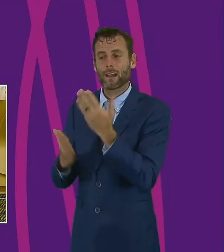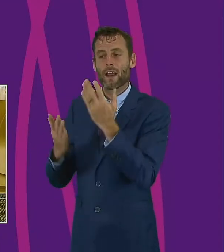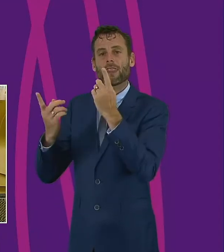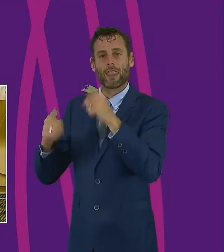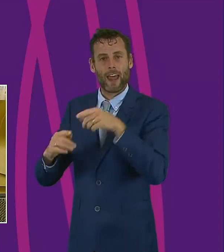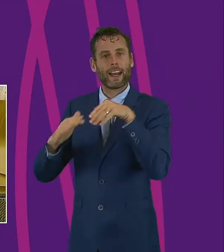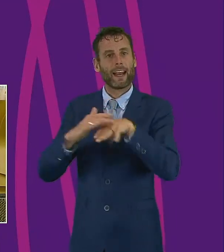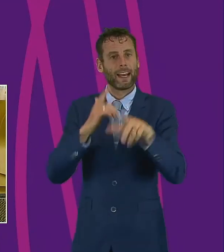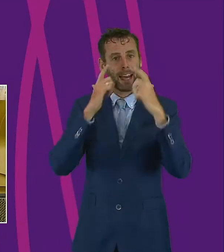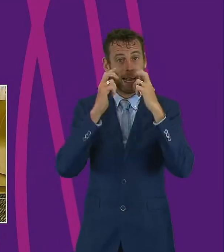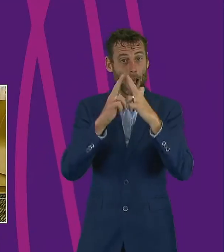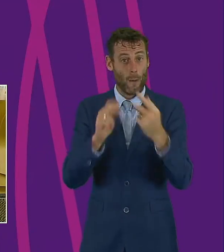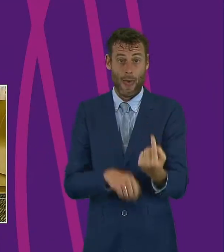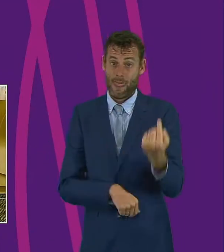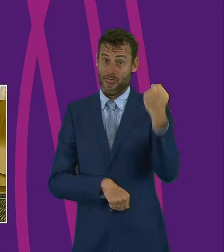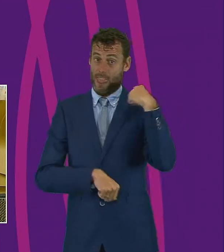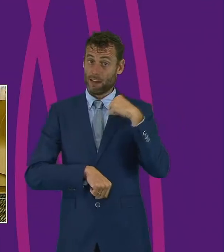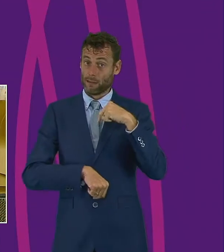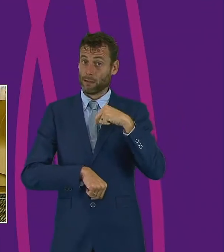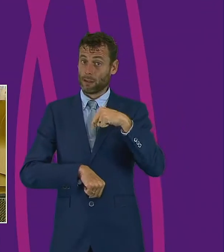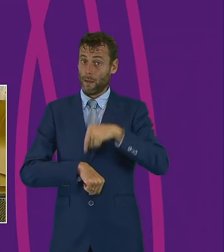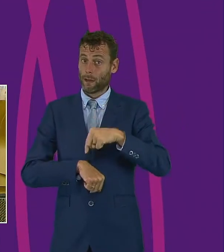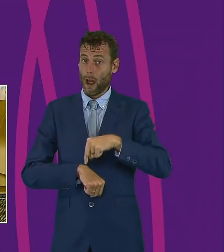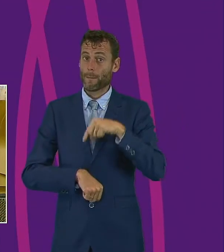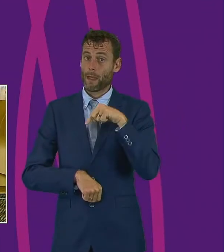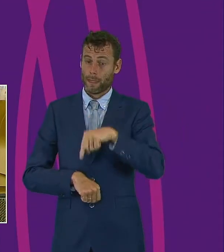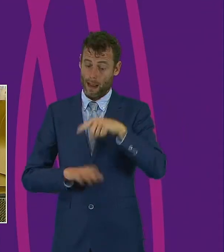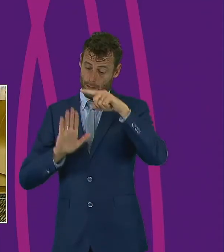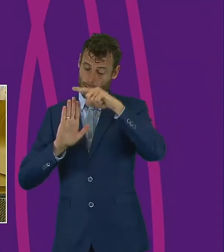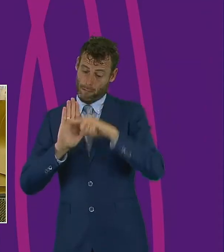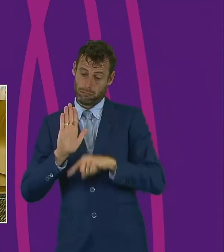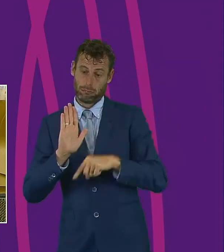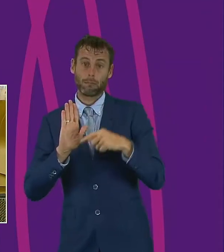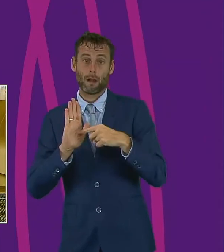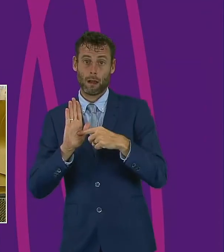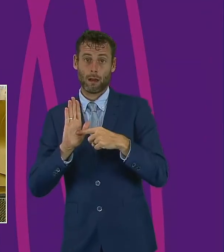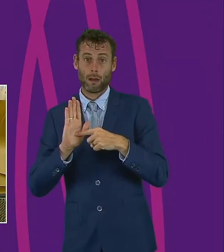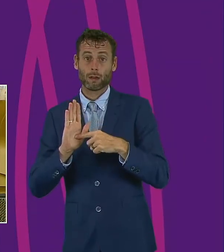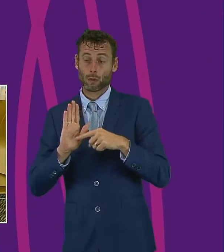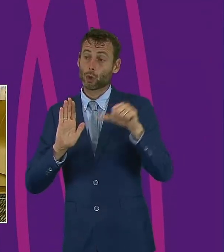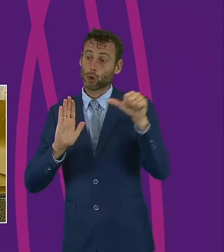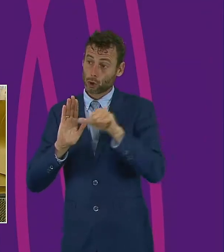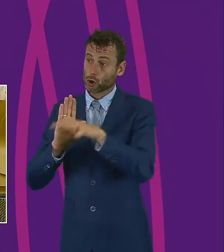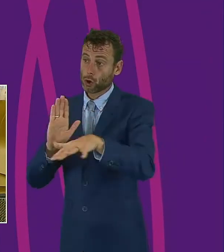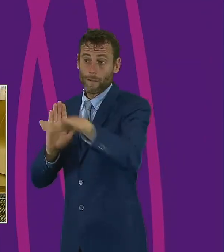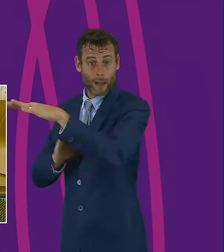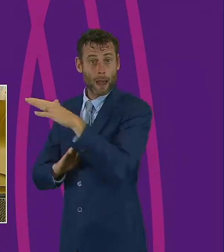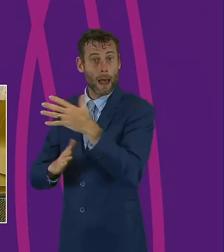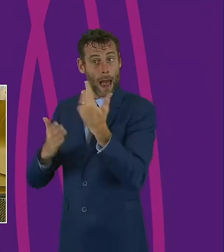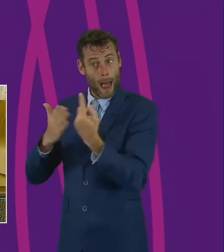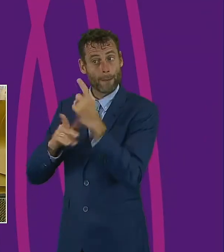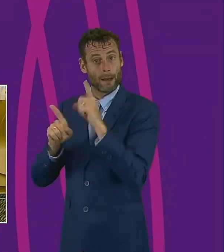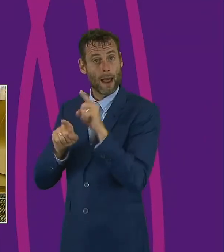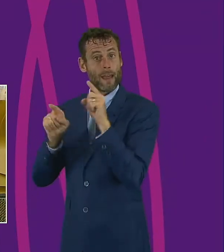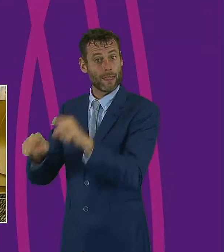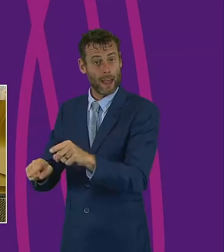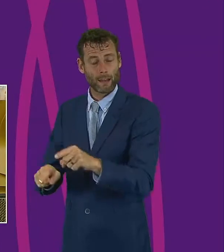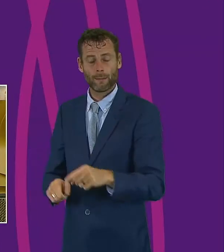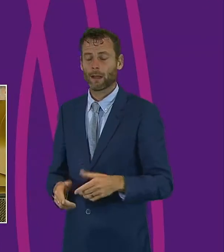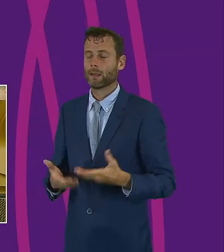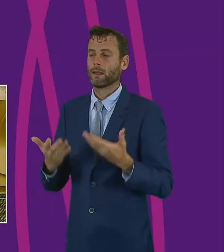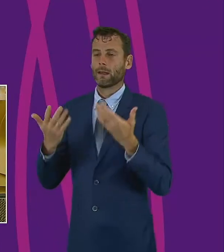was the position, and that is what was reflected in practice at that time. We've since extended that, so now